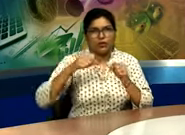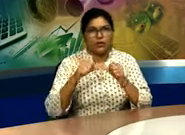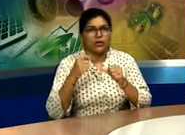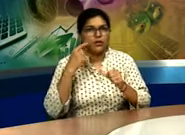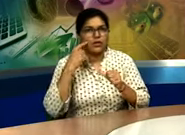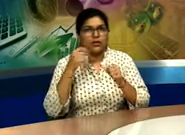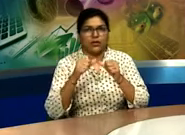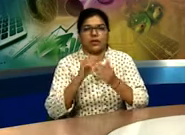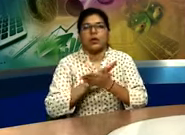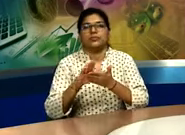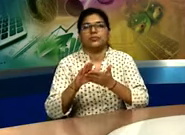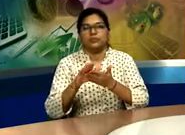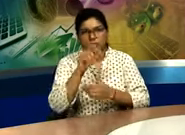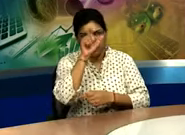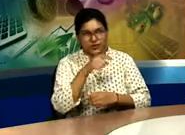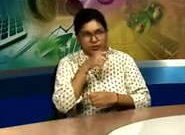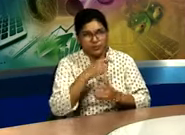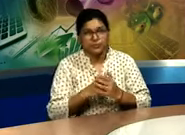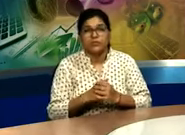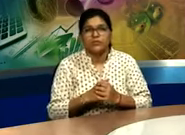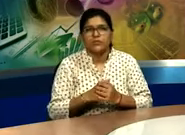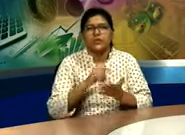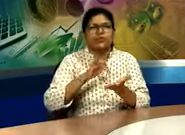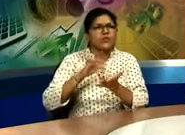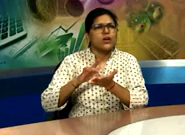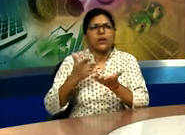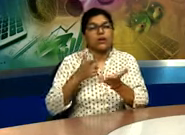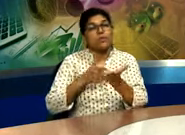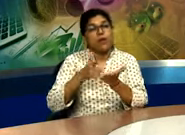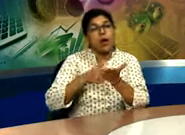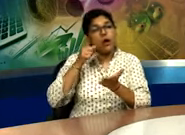to Chikkaiyaha. This is her husband name.